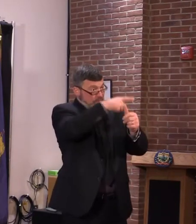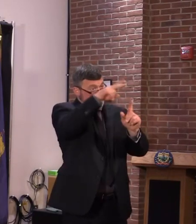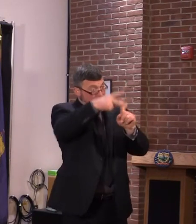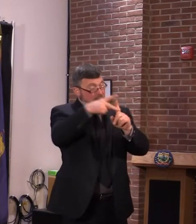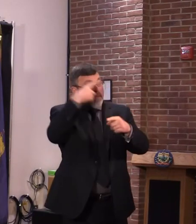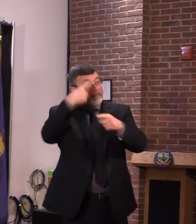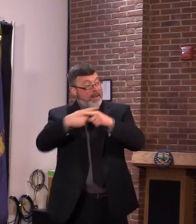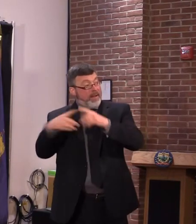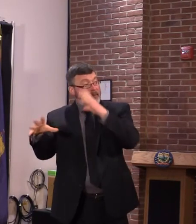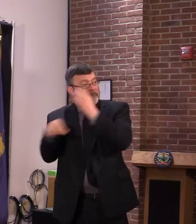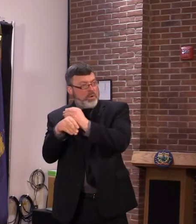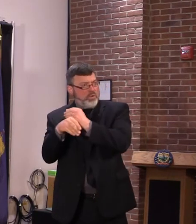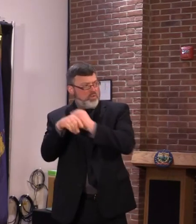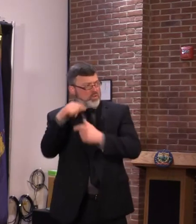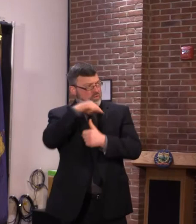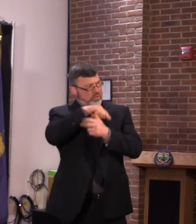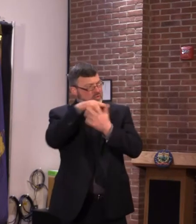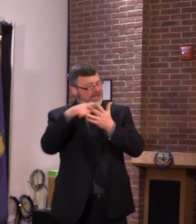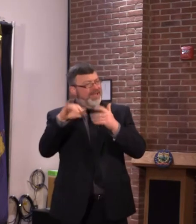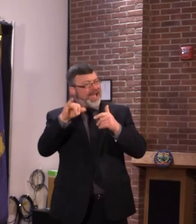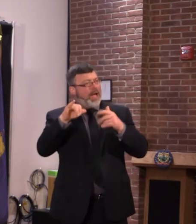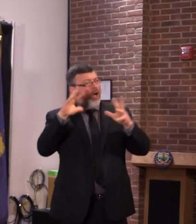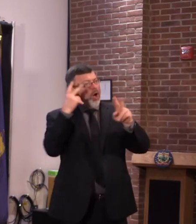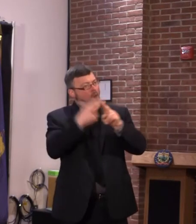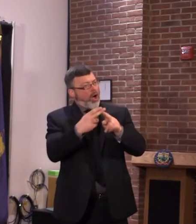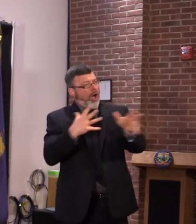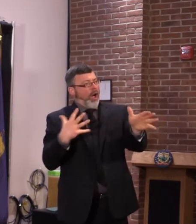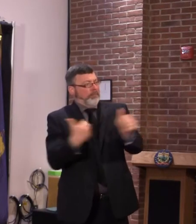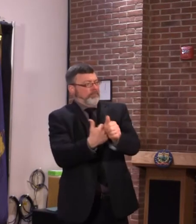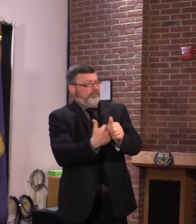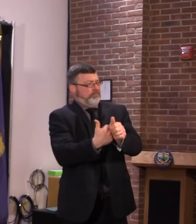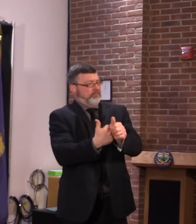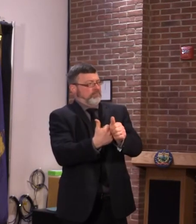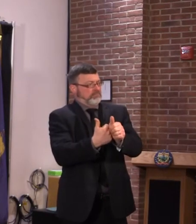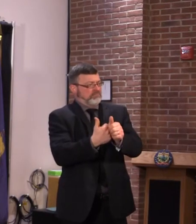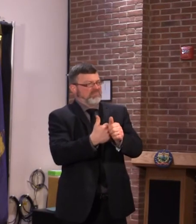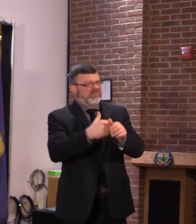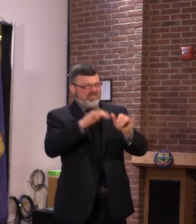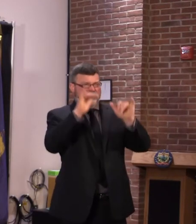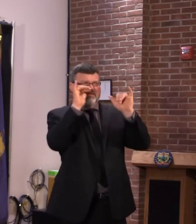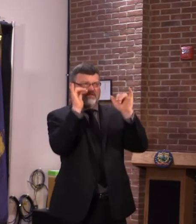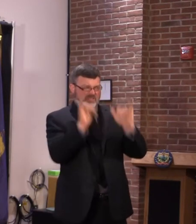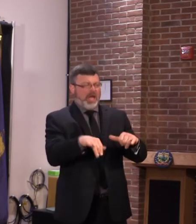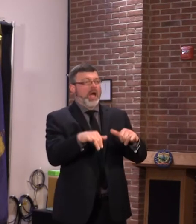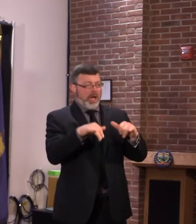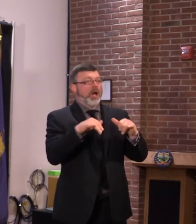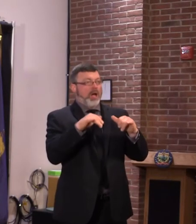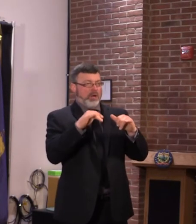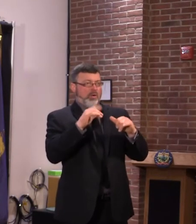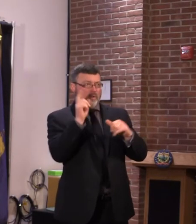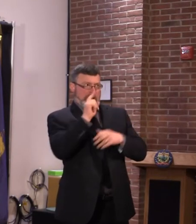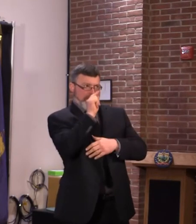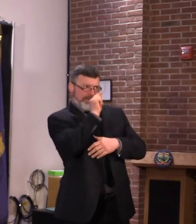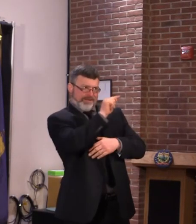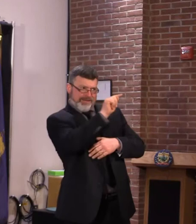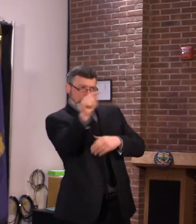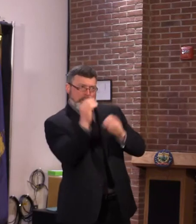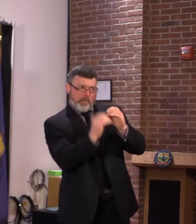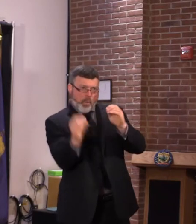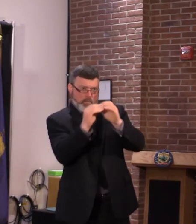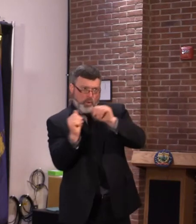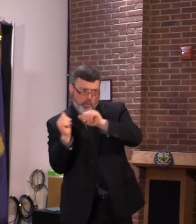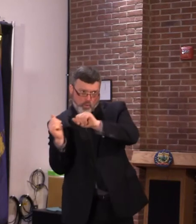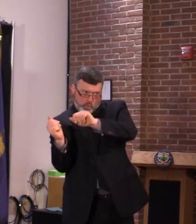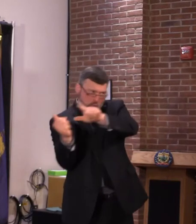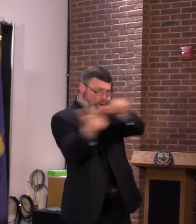environment is getting better so that they may feel more comfortable in a setting that they might not have